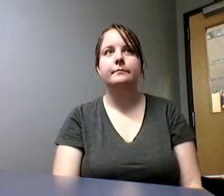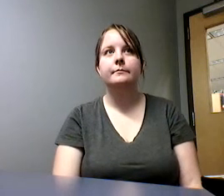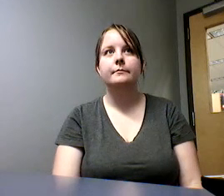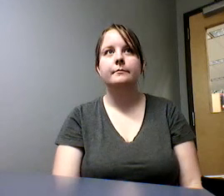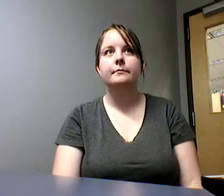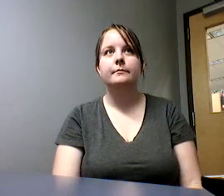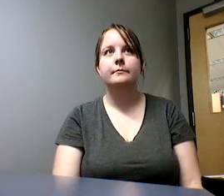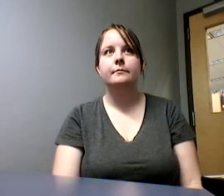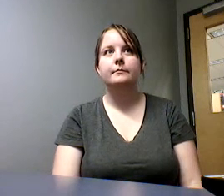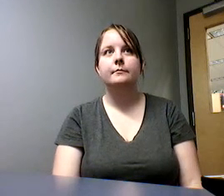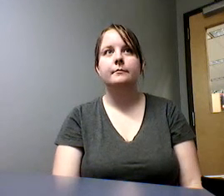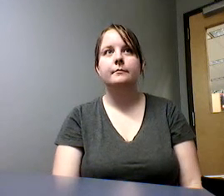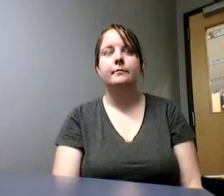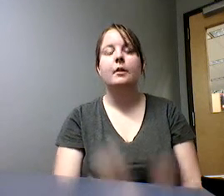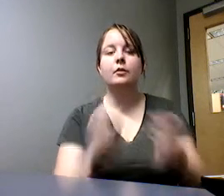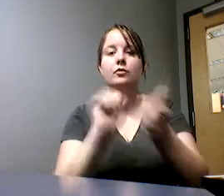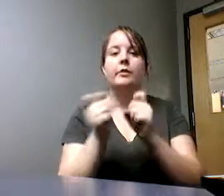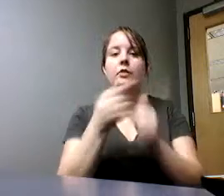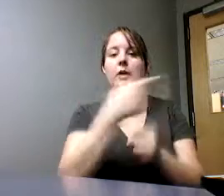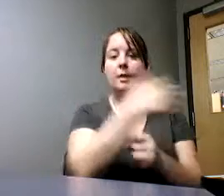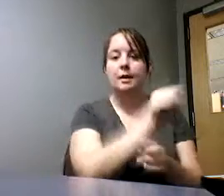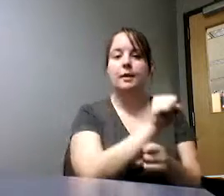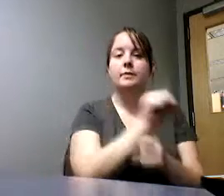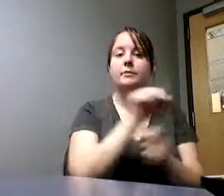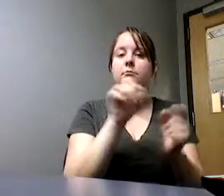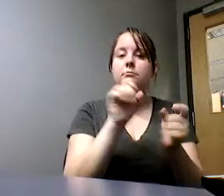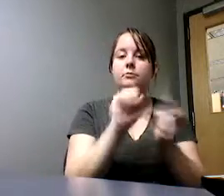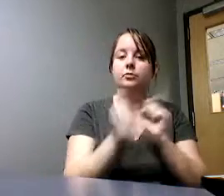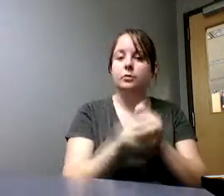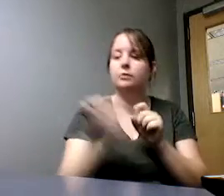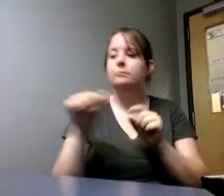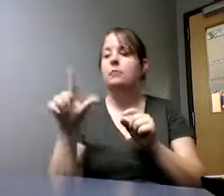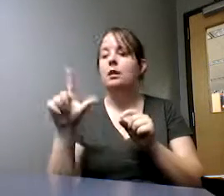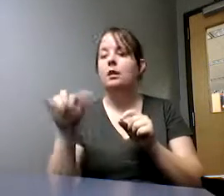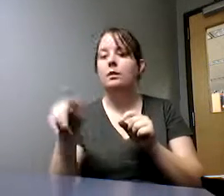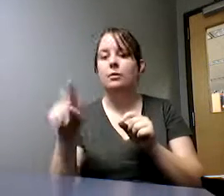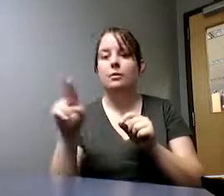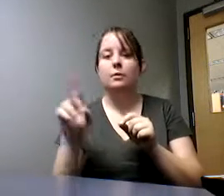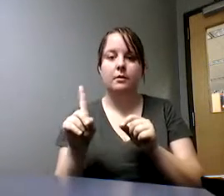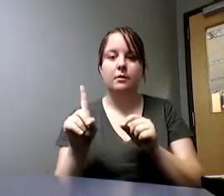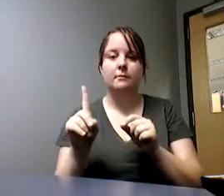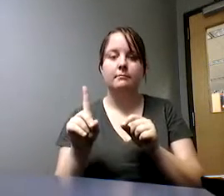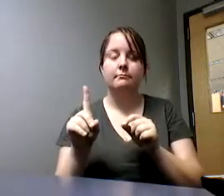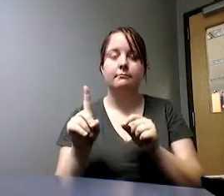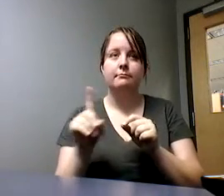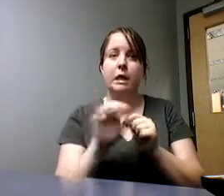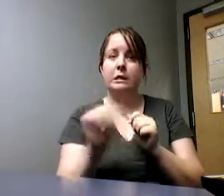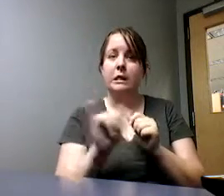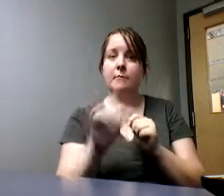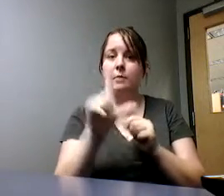To get it to go from a gas to a liquid. It's the same thing you have to do to make it go from a liquid to a solid.